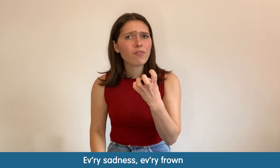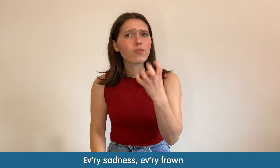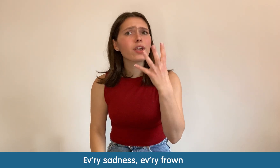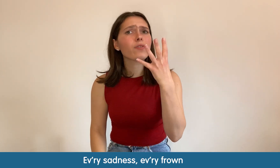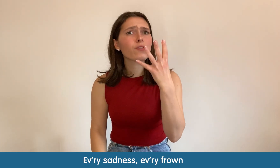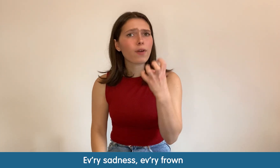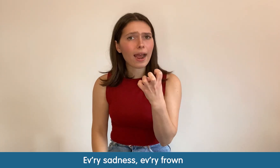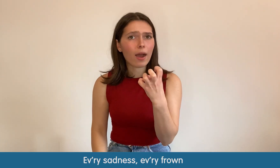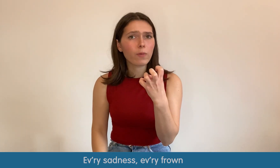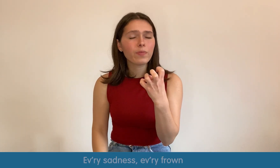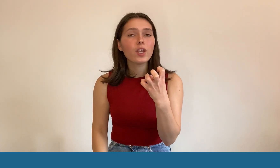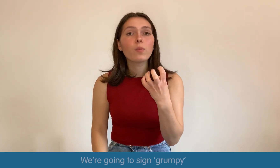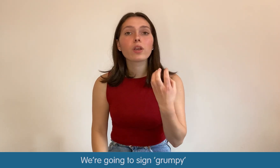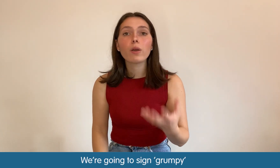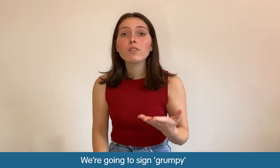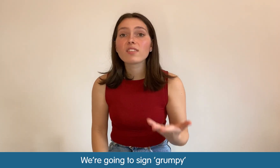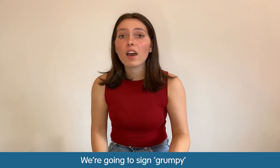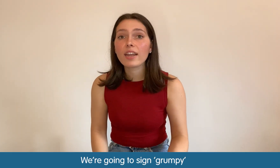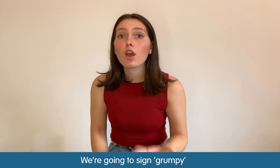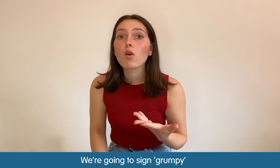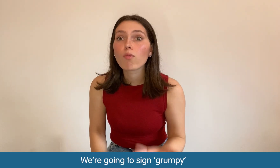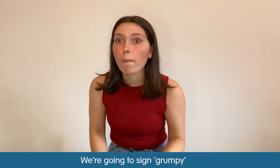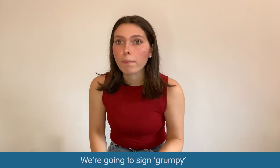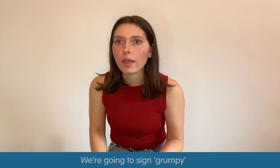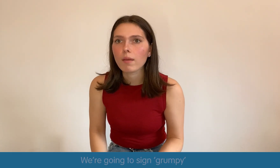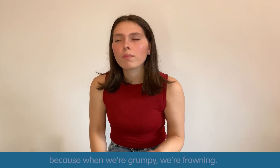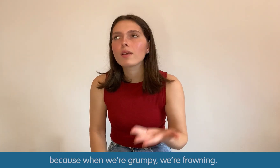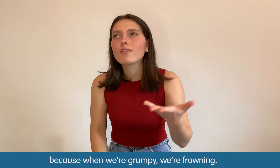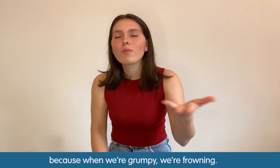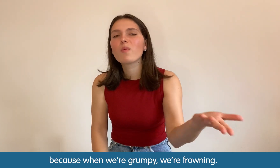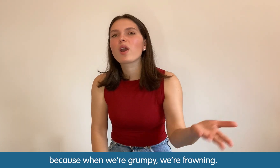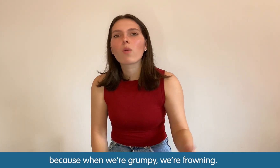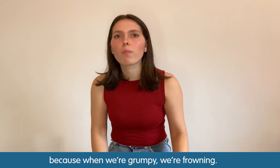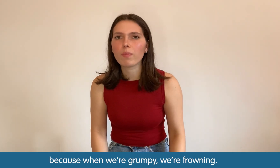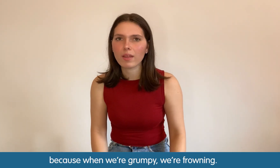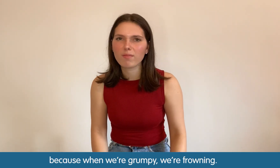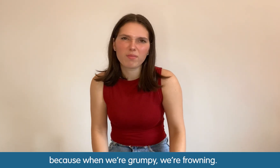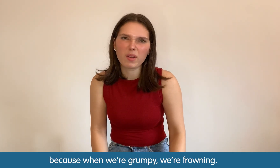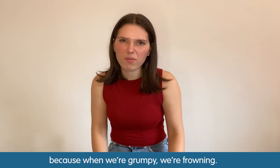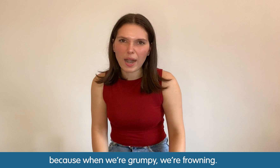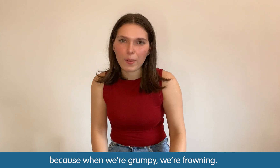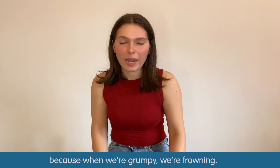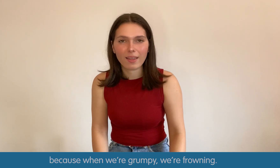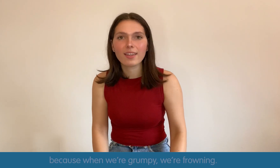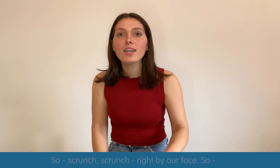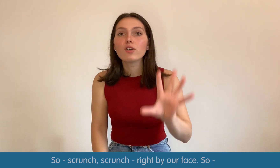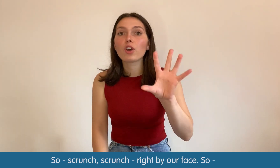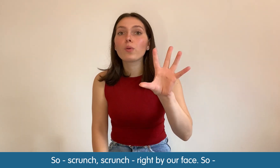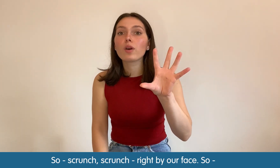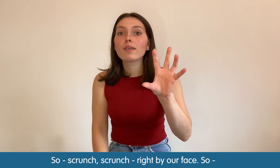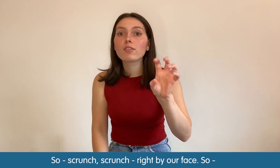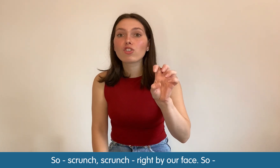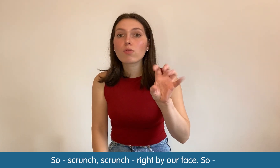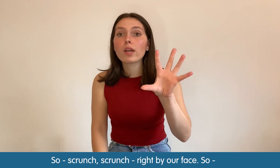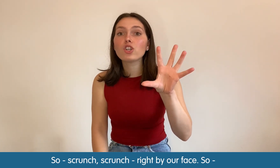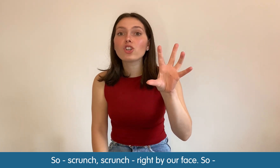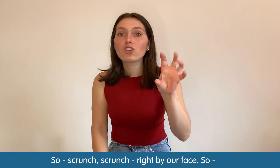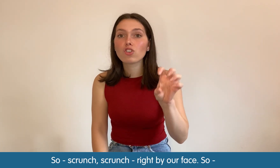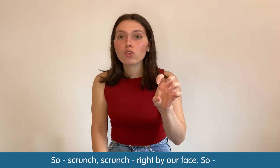every frown, we're going to sign grumpy. Because when we're grumpy, we're frowning. So scrunch,